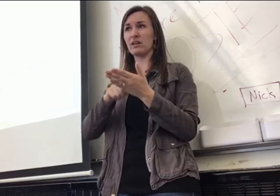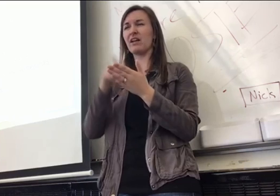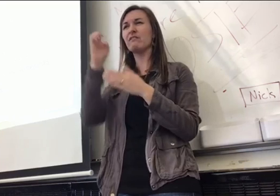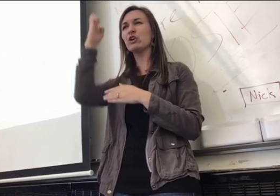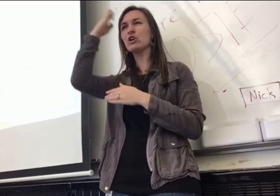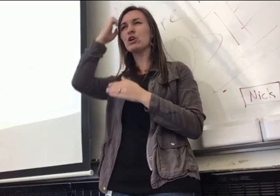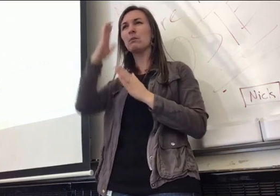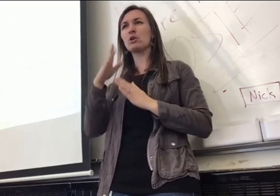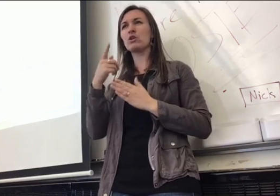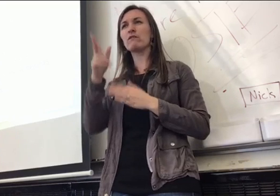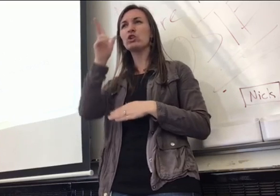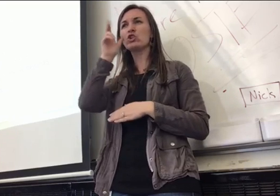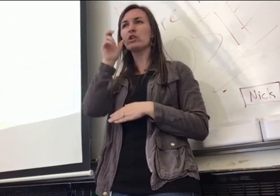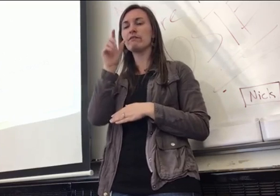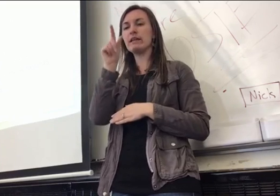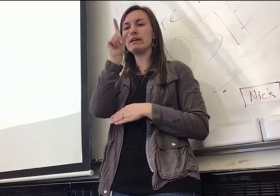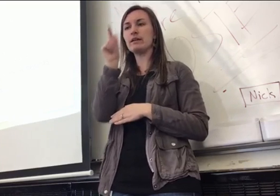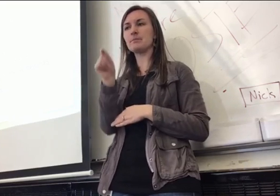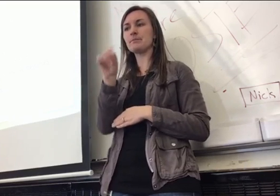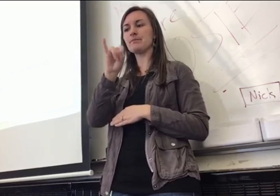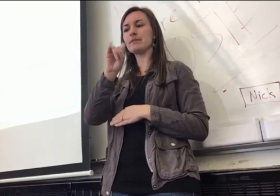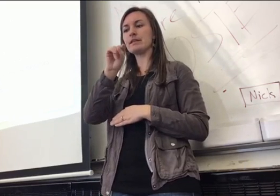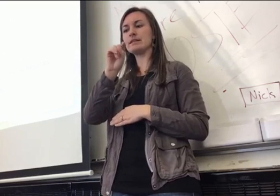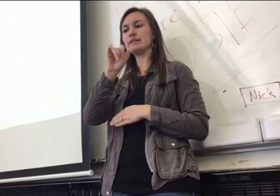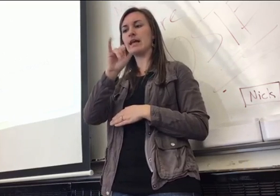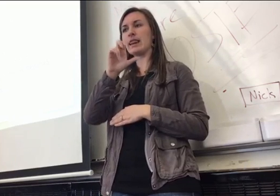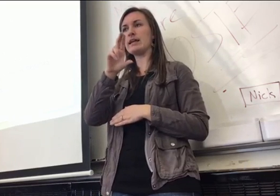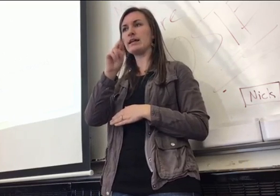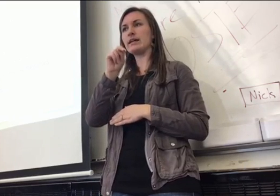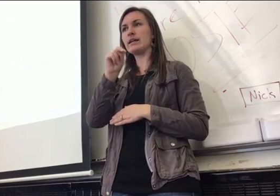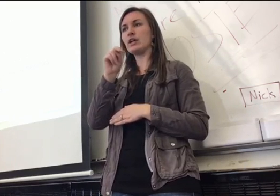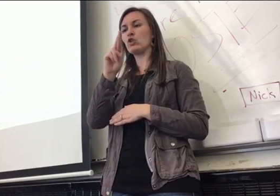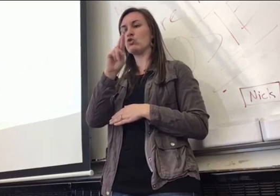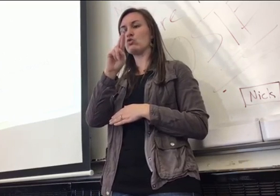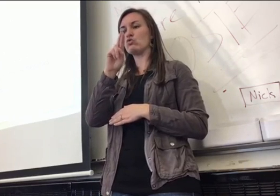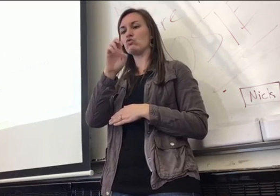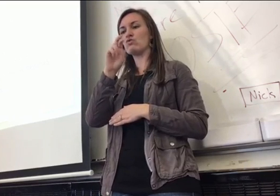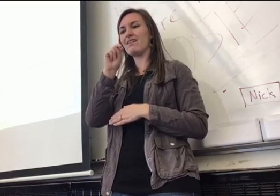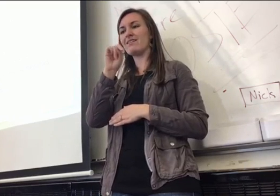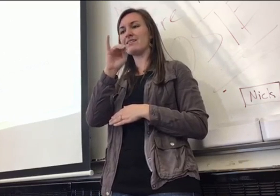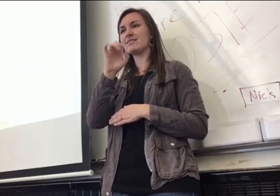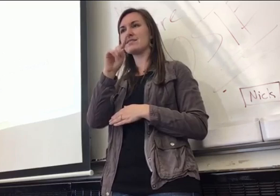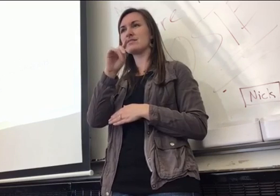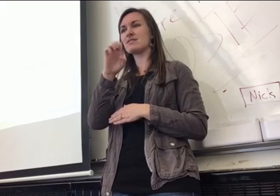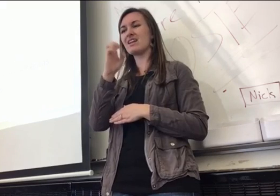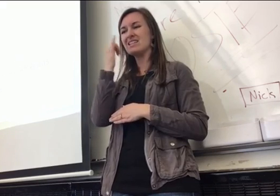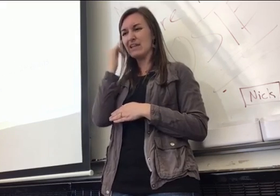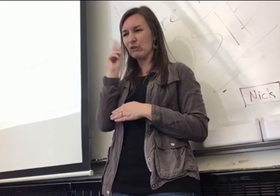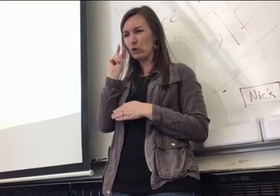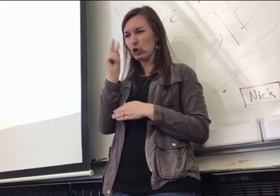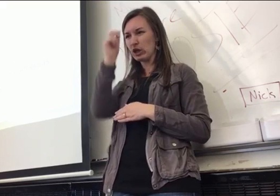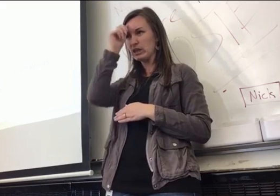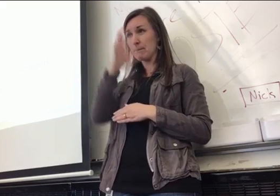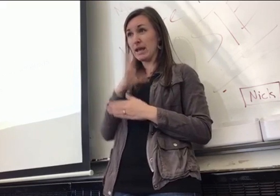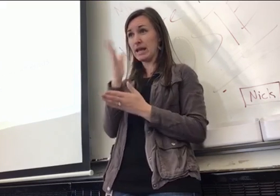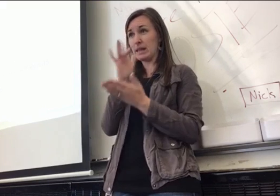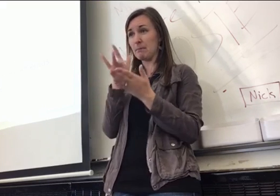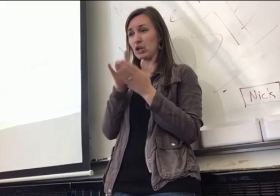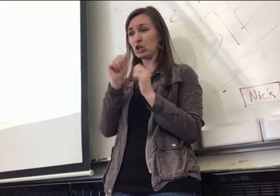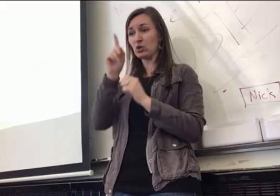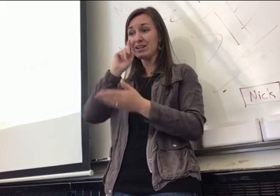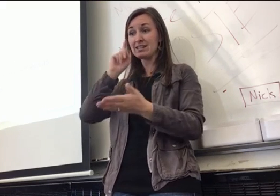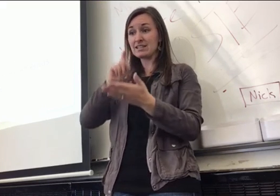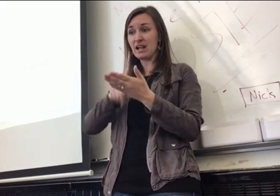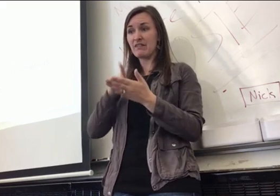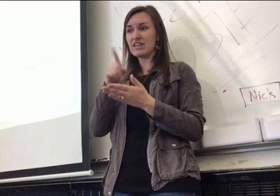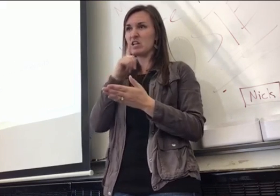ever heard of the Italian Renaissance, where we now have different types of paintings? If you look at the man in the center, you can see that